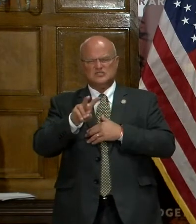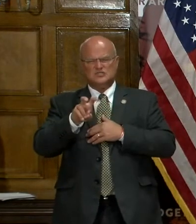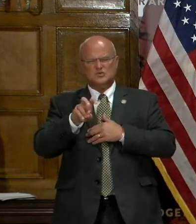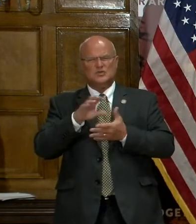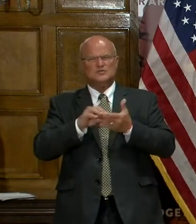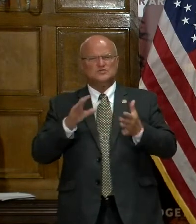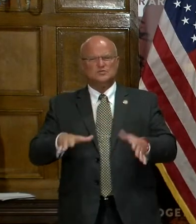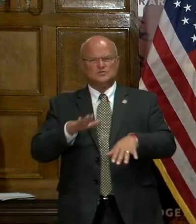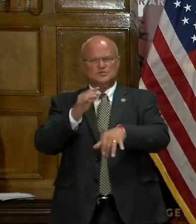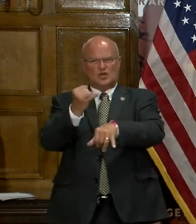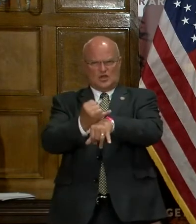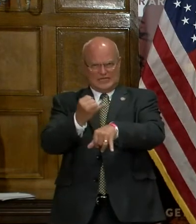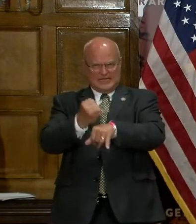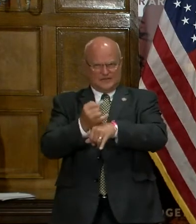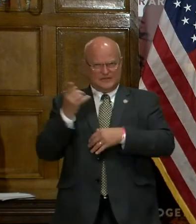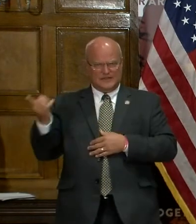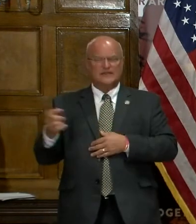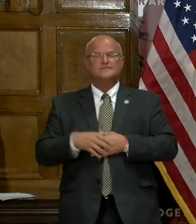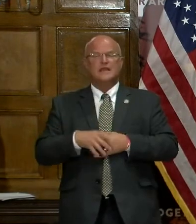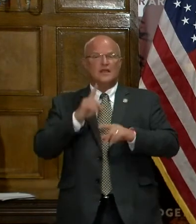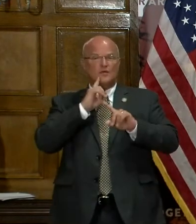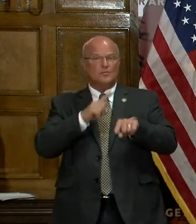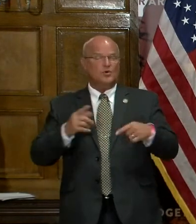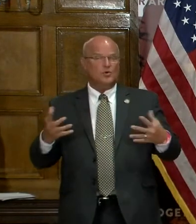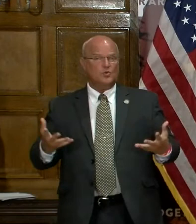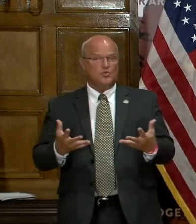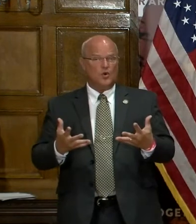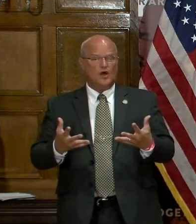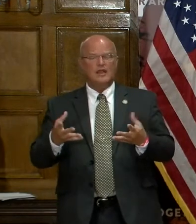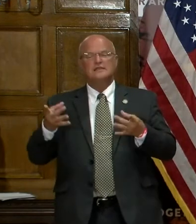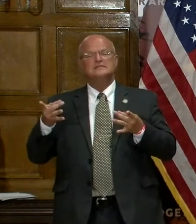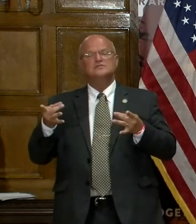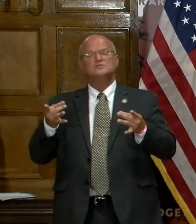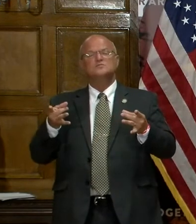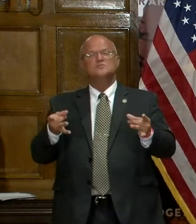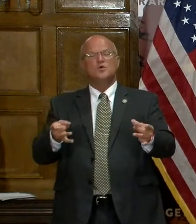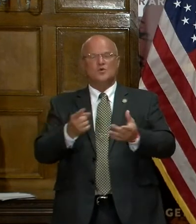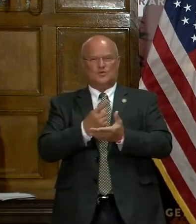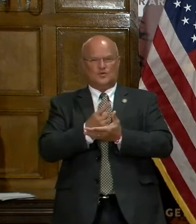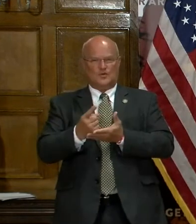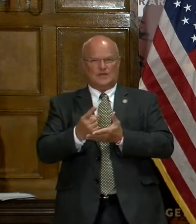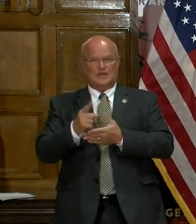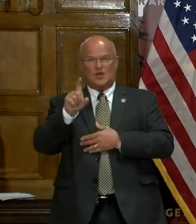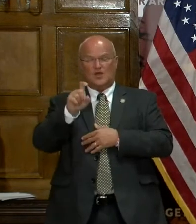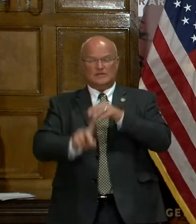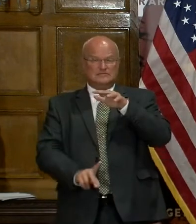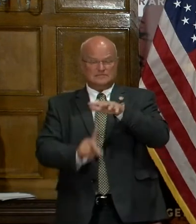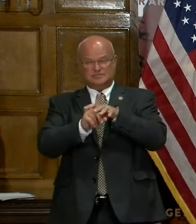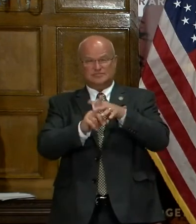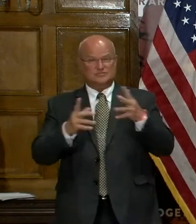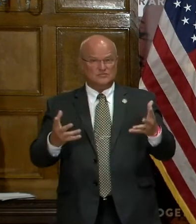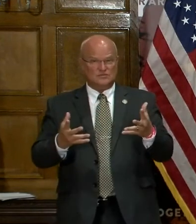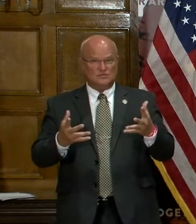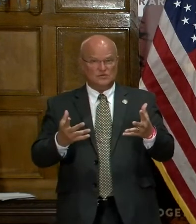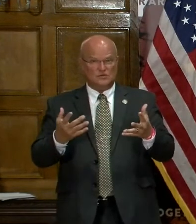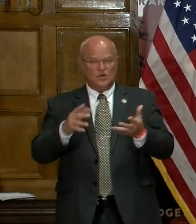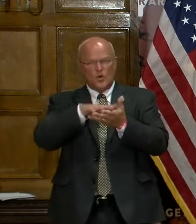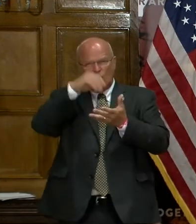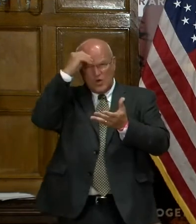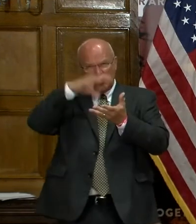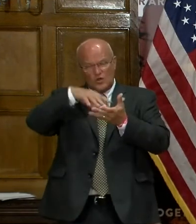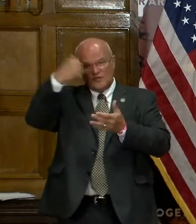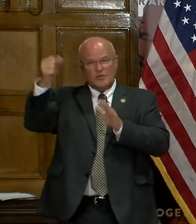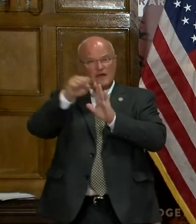that are on site, and the report is that it has been a very smooth week. A question that has been asked before is, what will we learn from